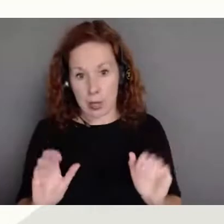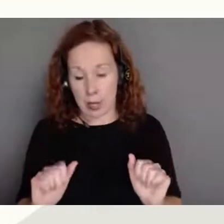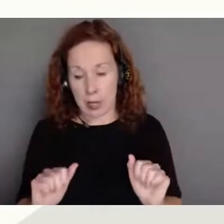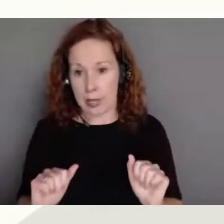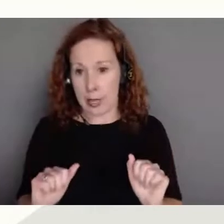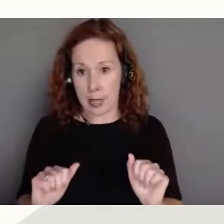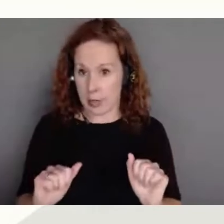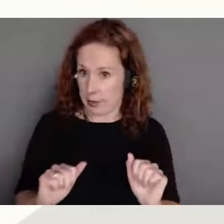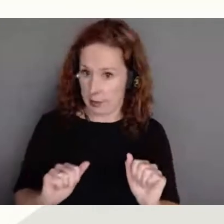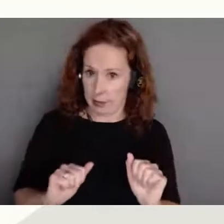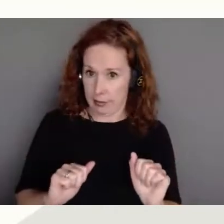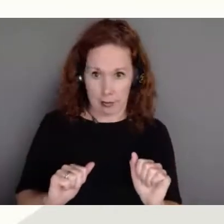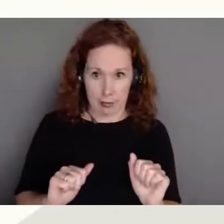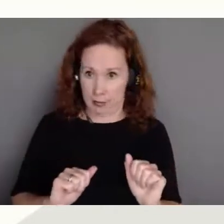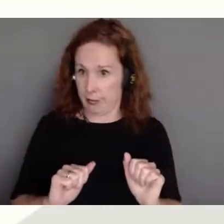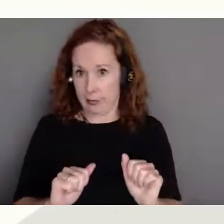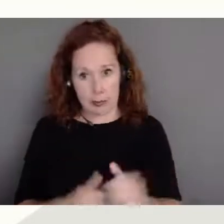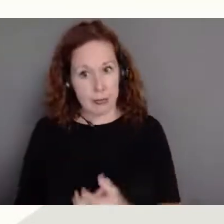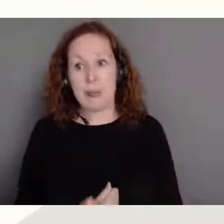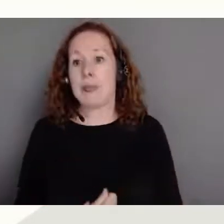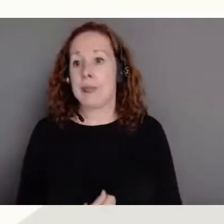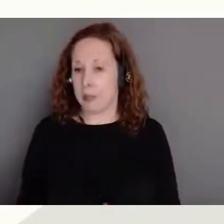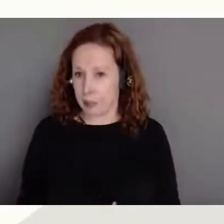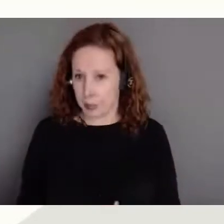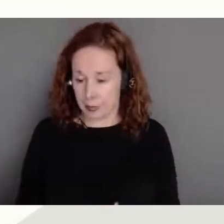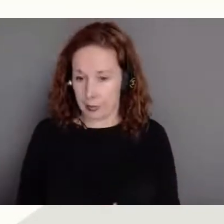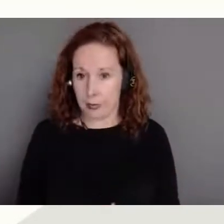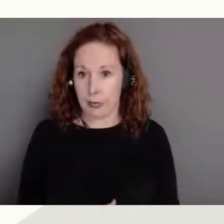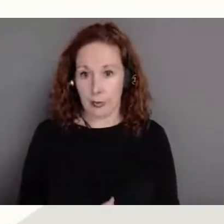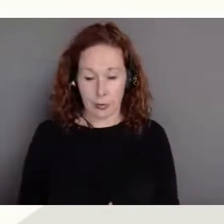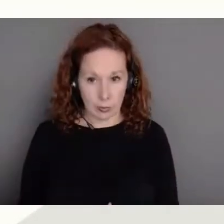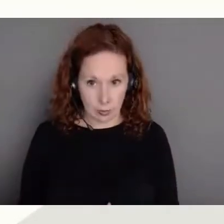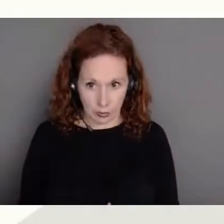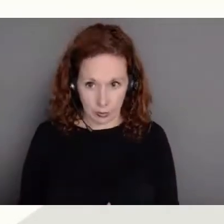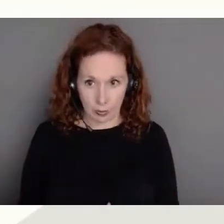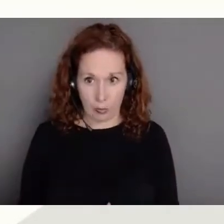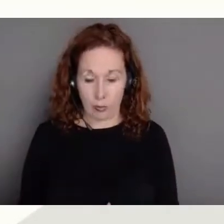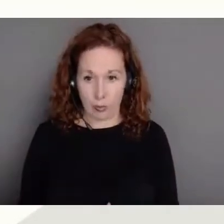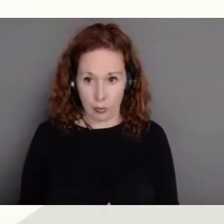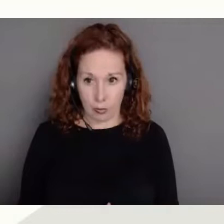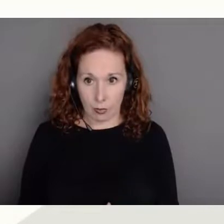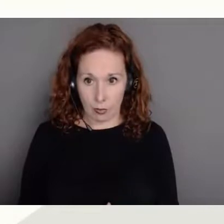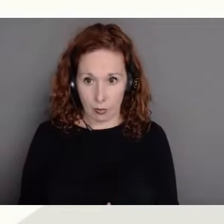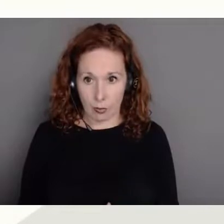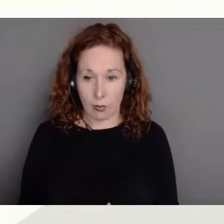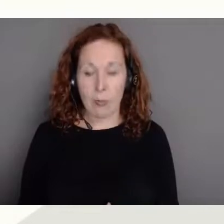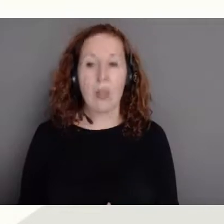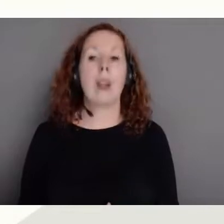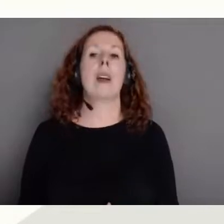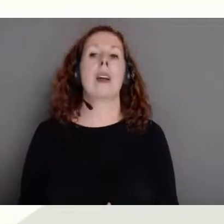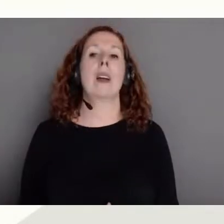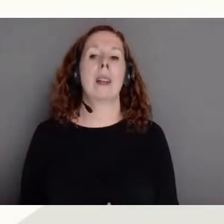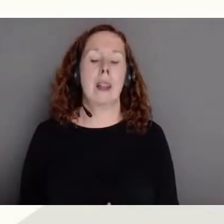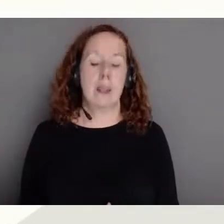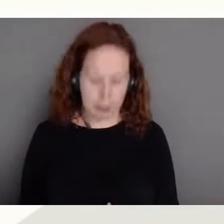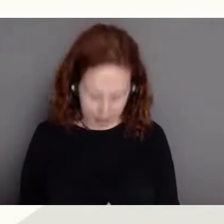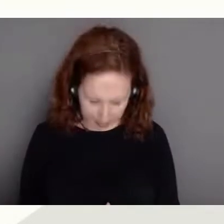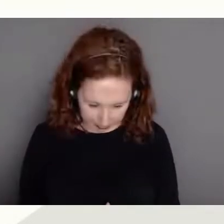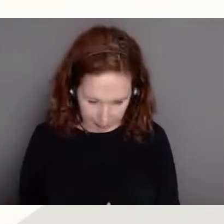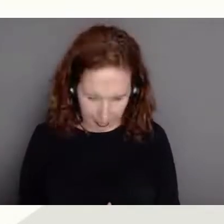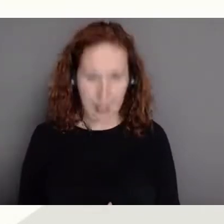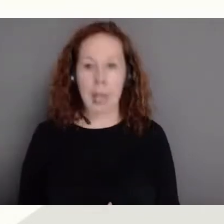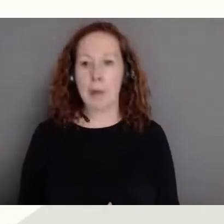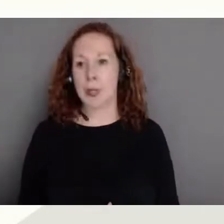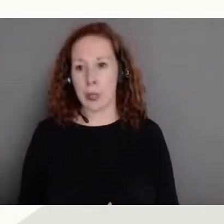it's everything. It's like, That's a special skill because I imagine there's some difficult conversations that come through you.